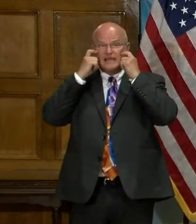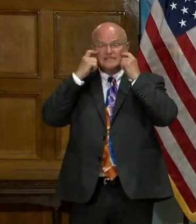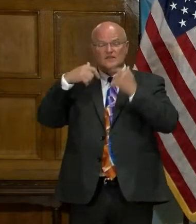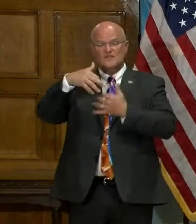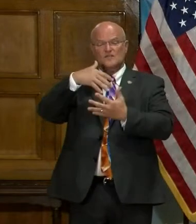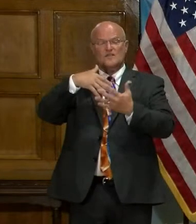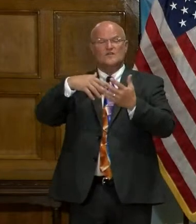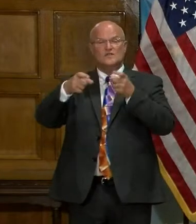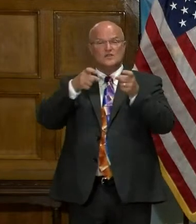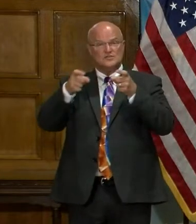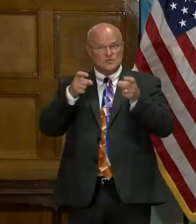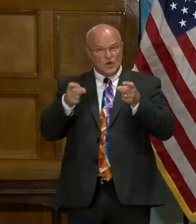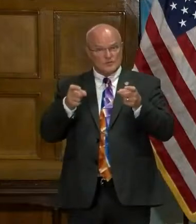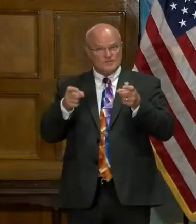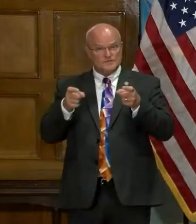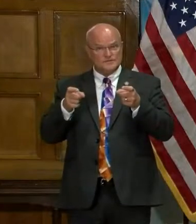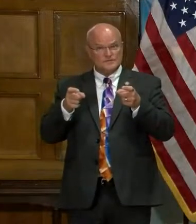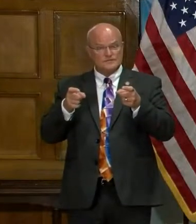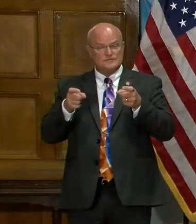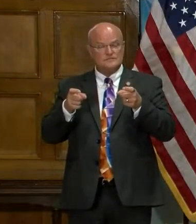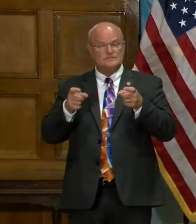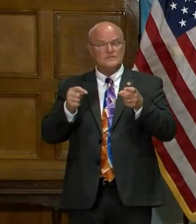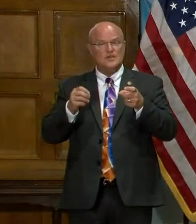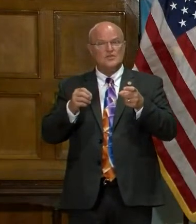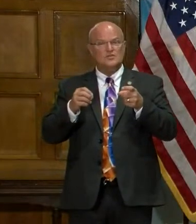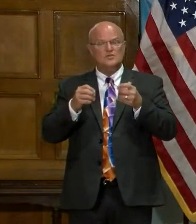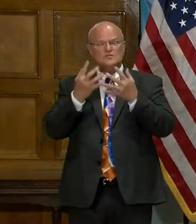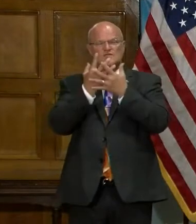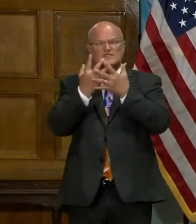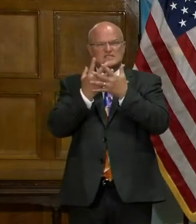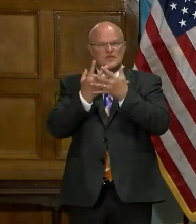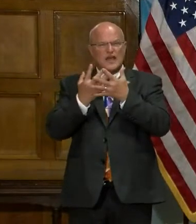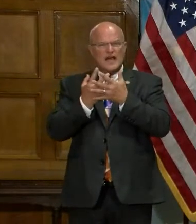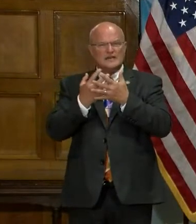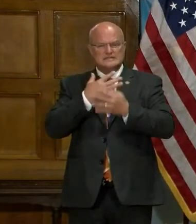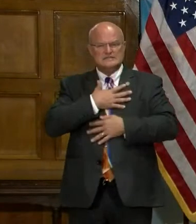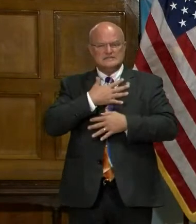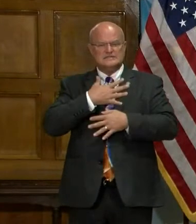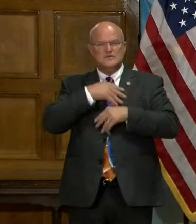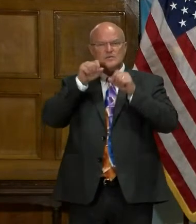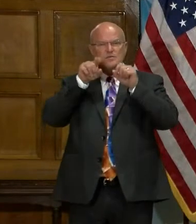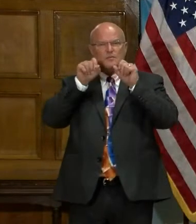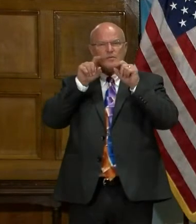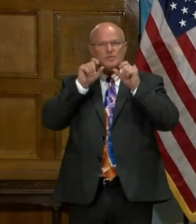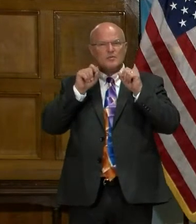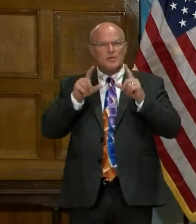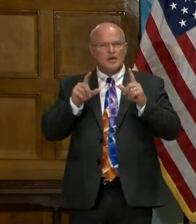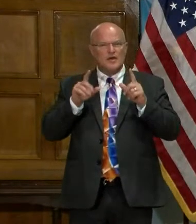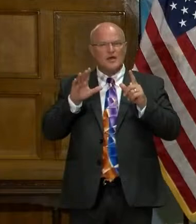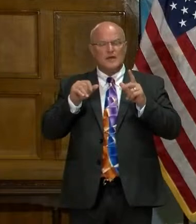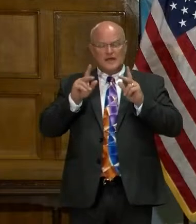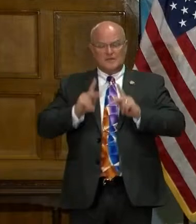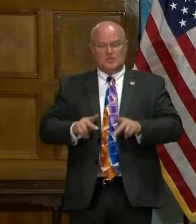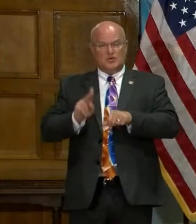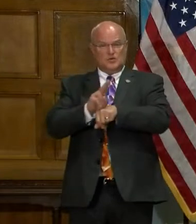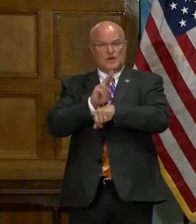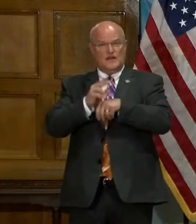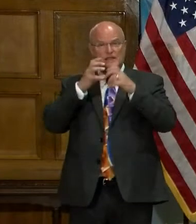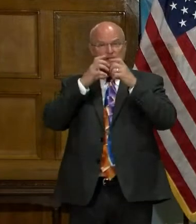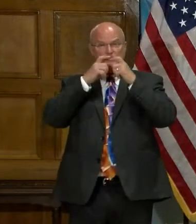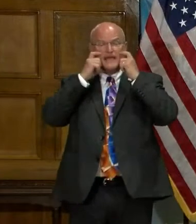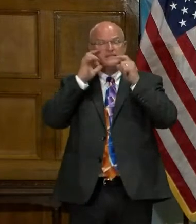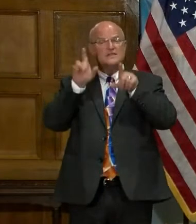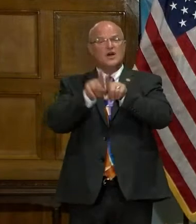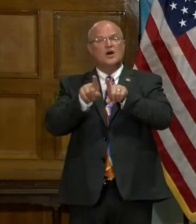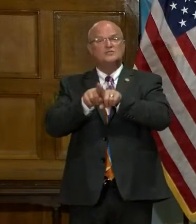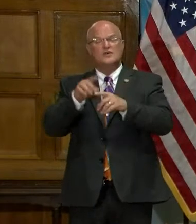source control to filter out respiratory droplets by the person wearing the mask, and